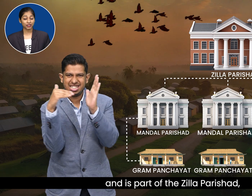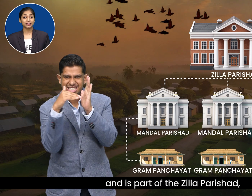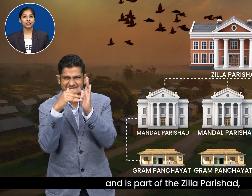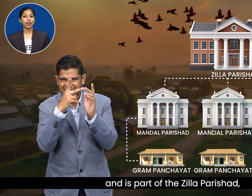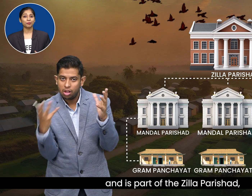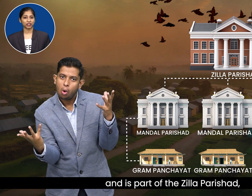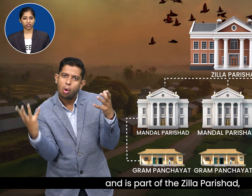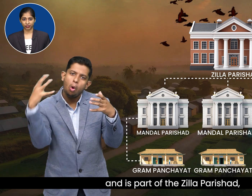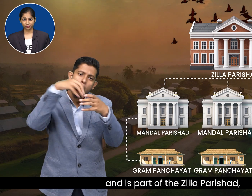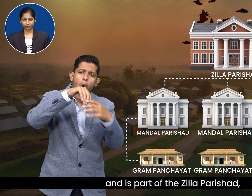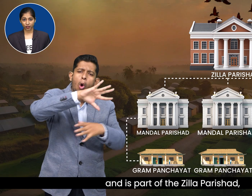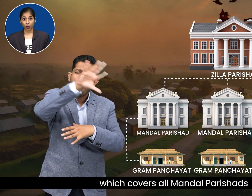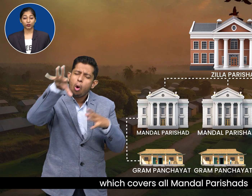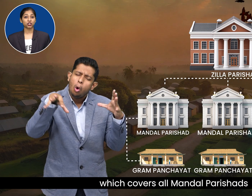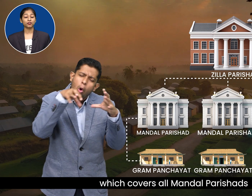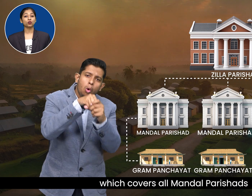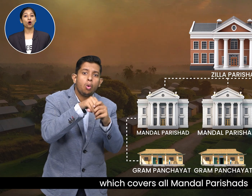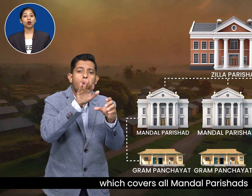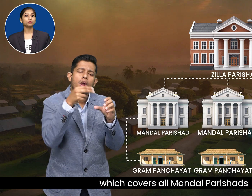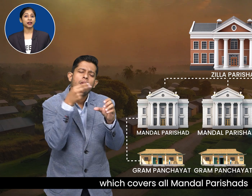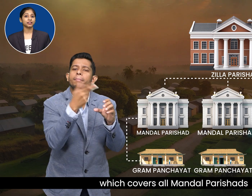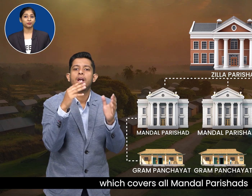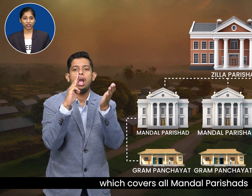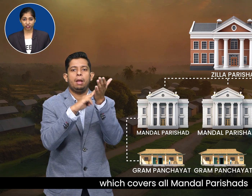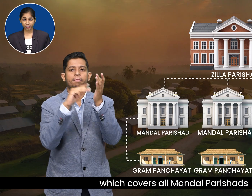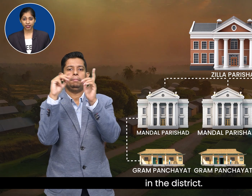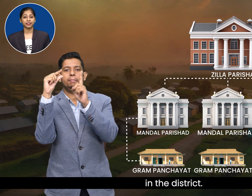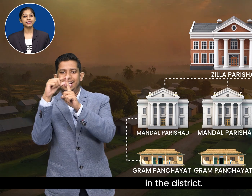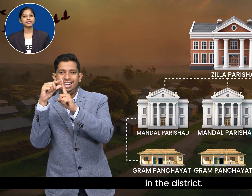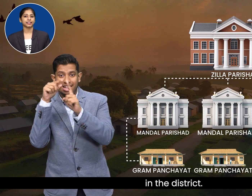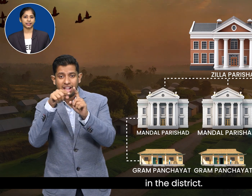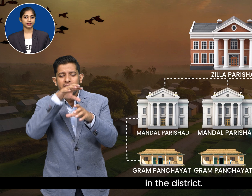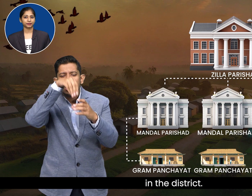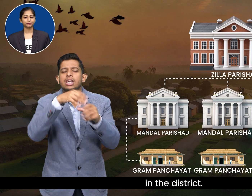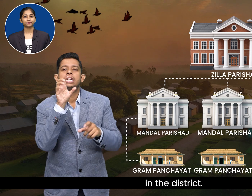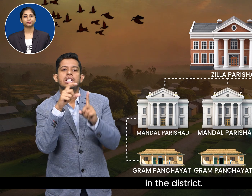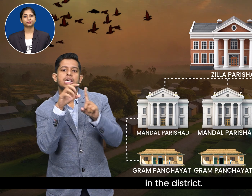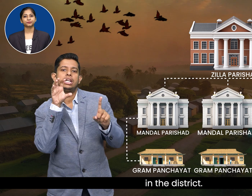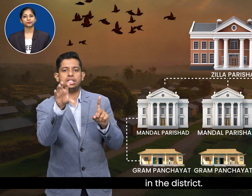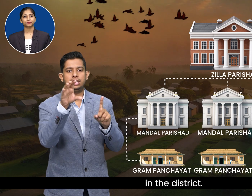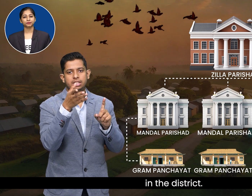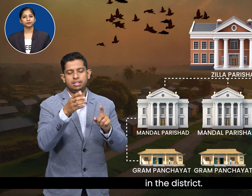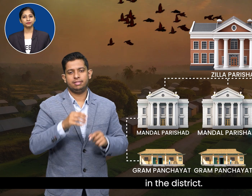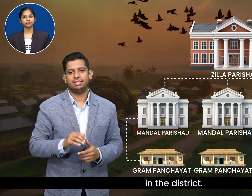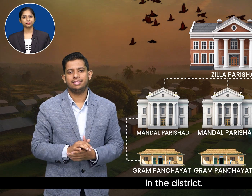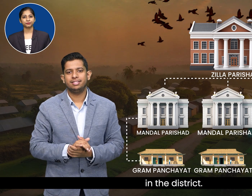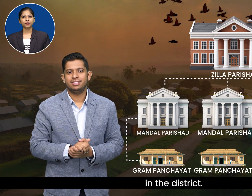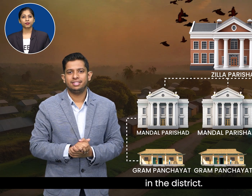the Zilla Parishad, which covers all Mandal Parishads in the district.